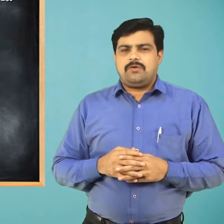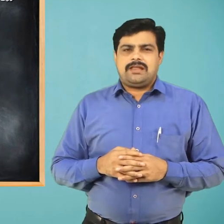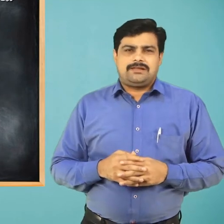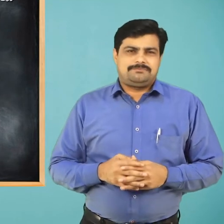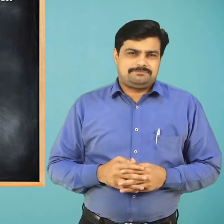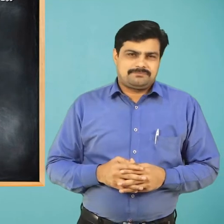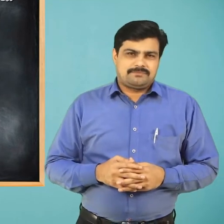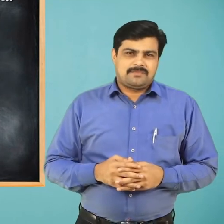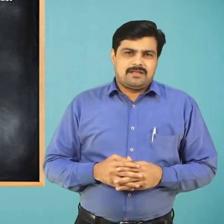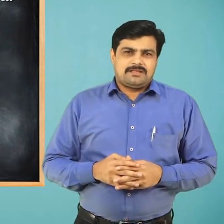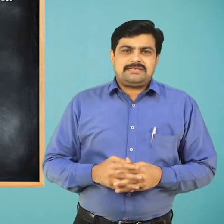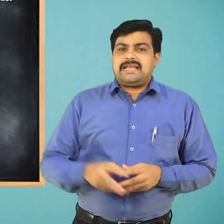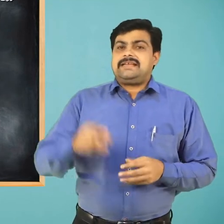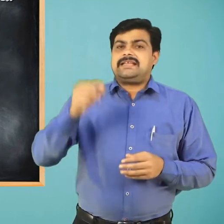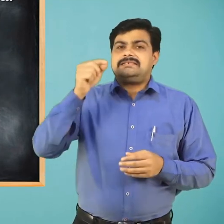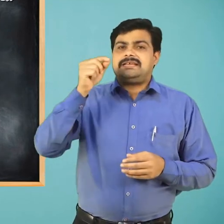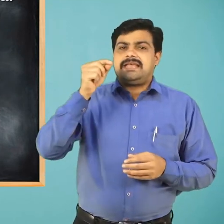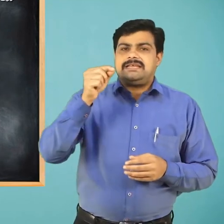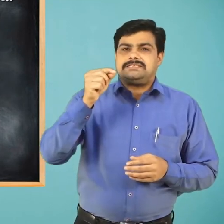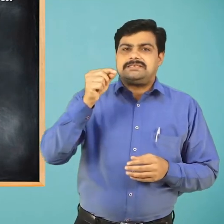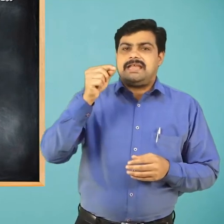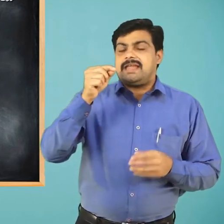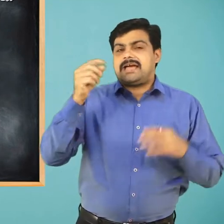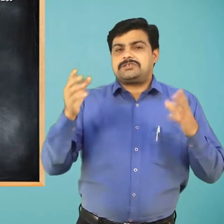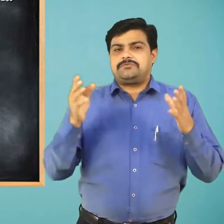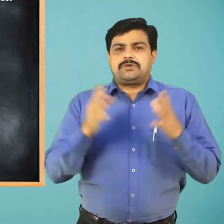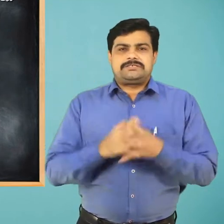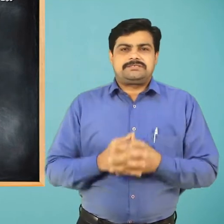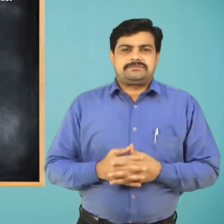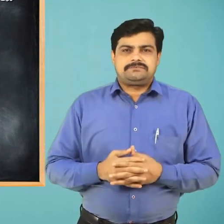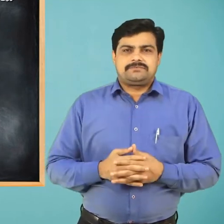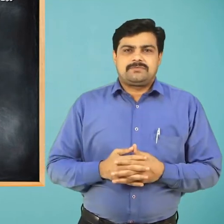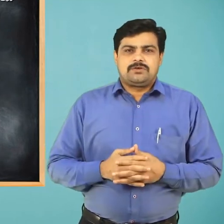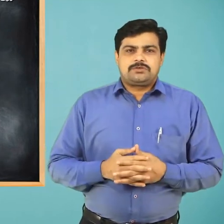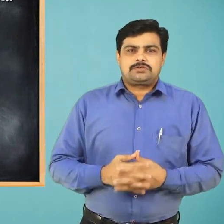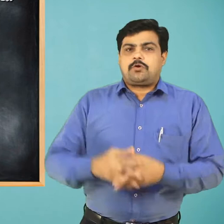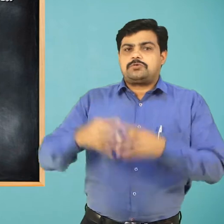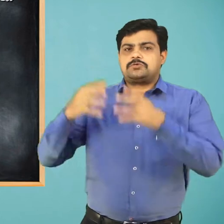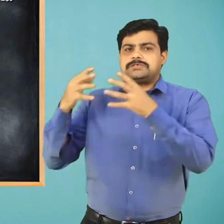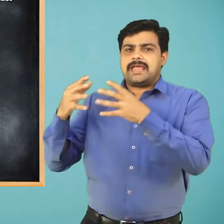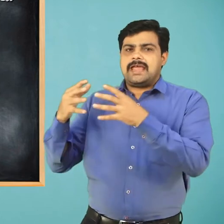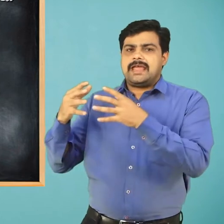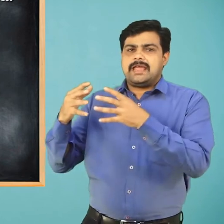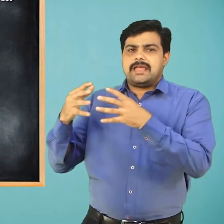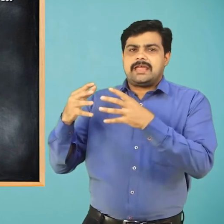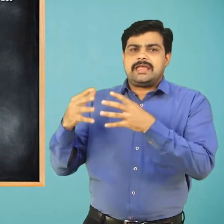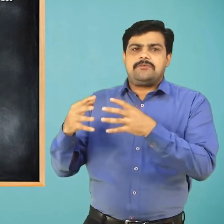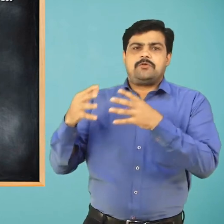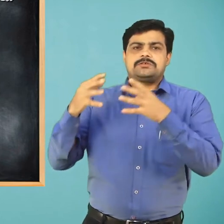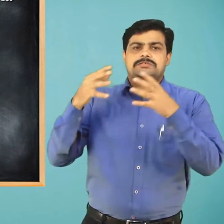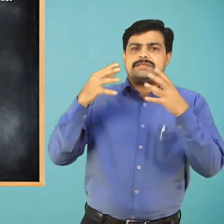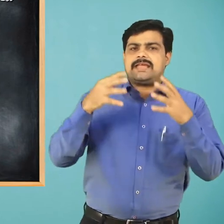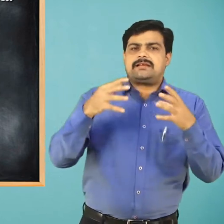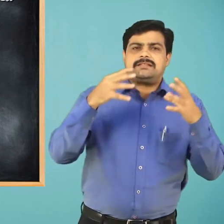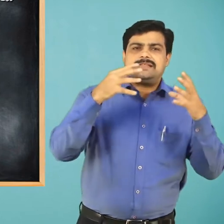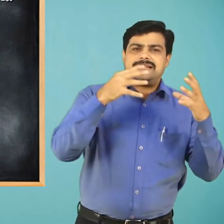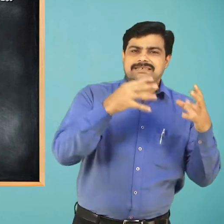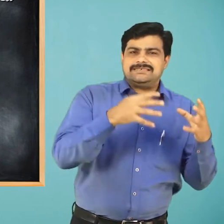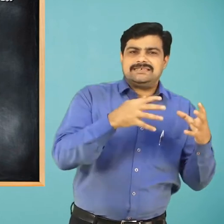Well, the sentence is in active voice. So to say he was taken that